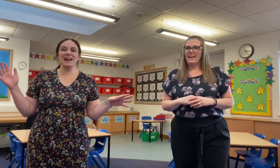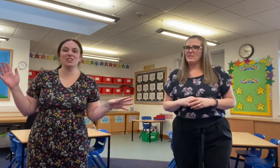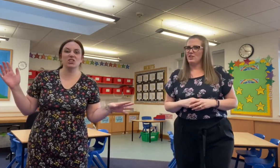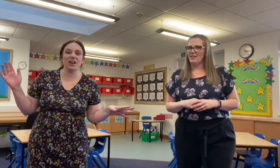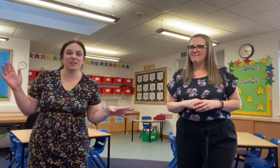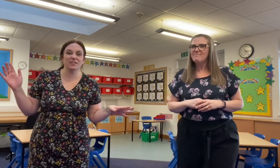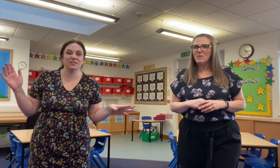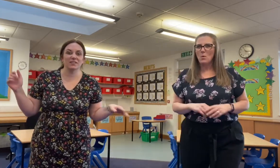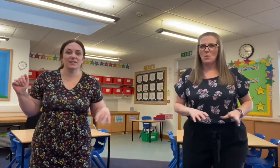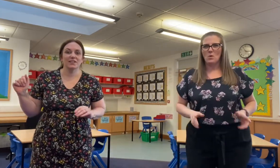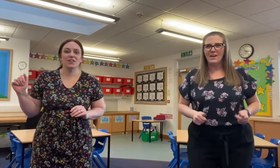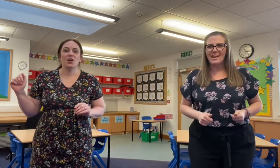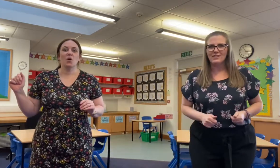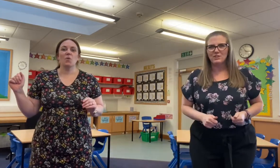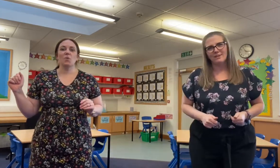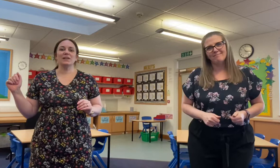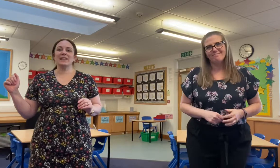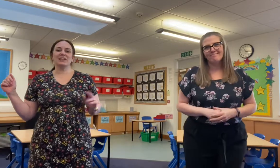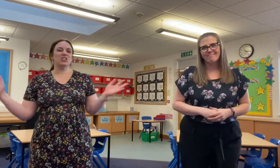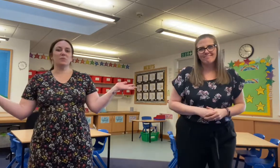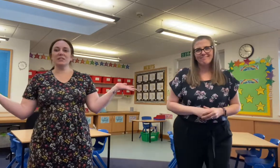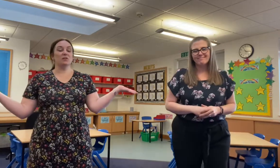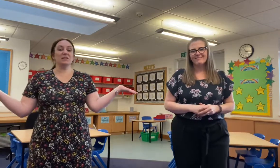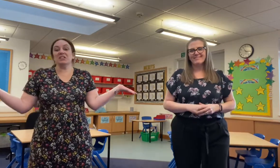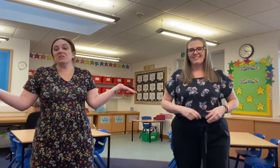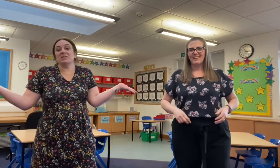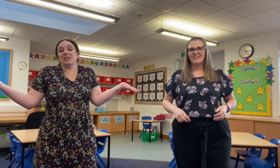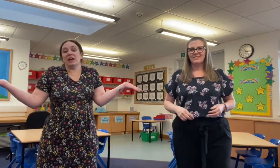Waddleyatcha. Waddleyatcha. Waddleyatcha. We don't know what's going to happen.